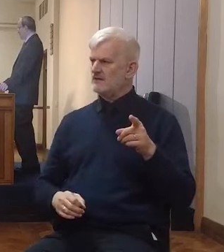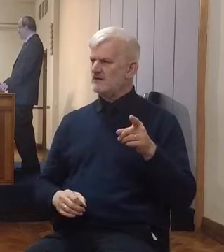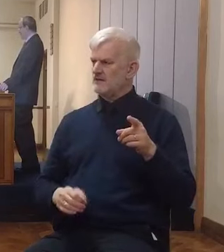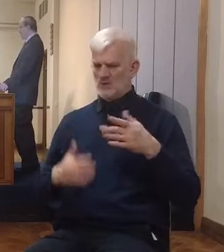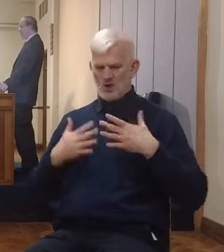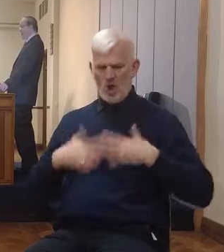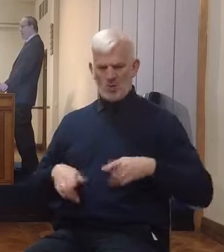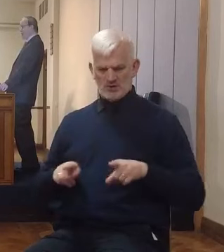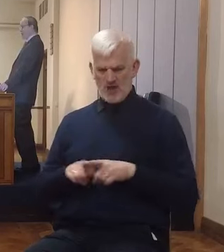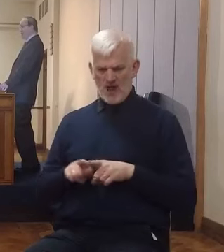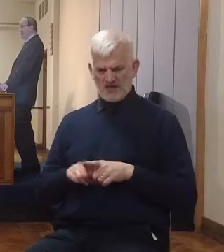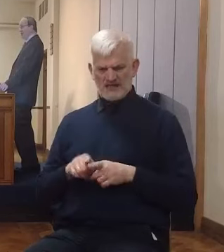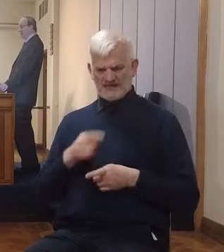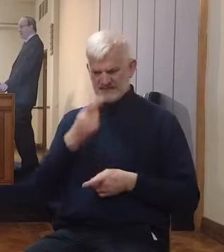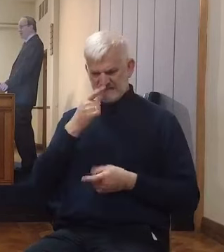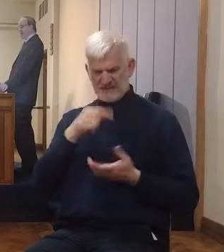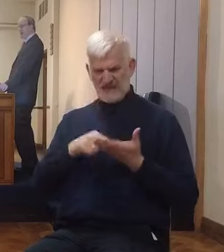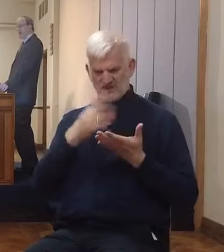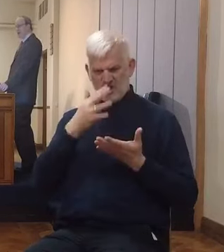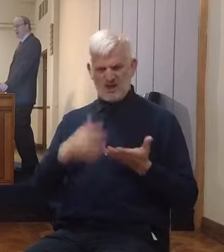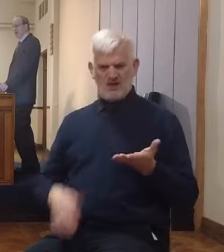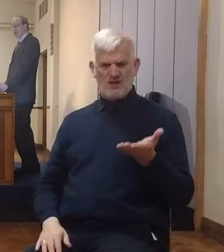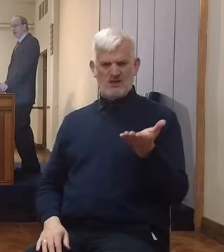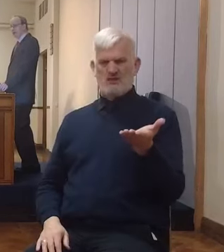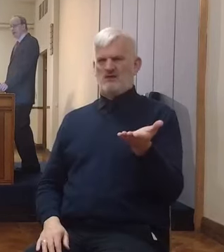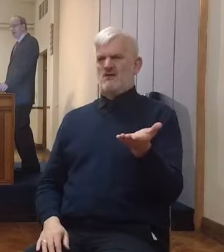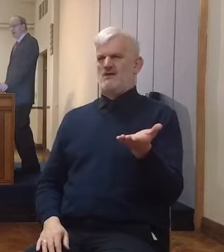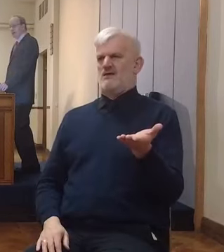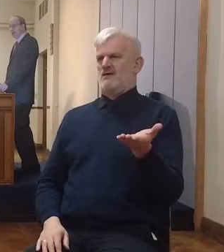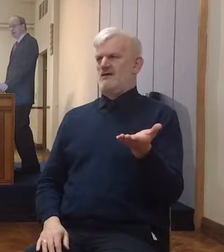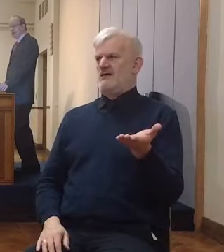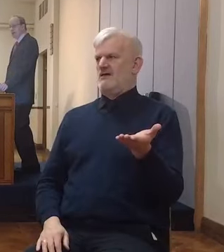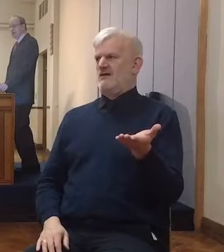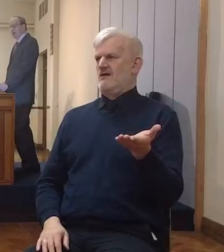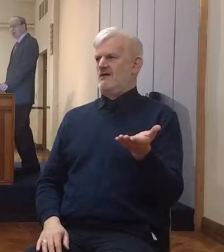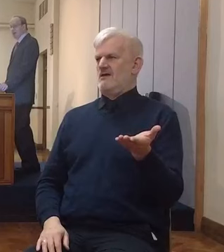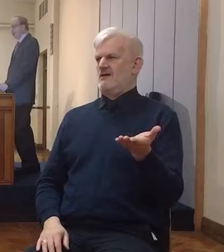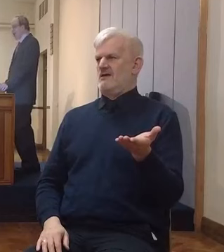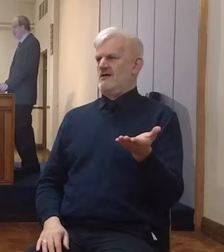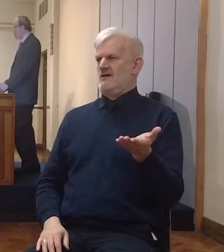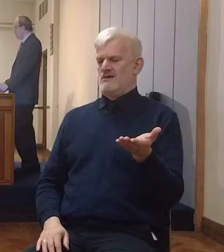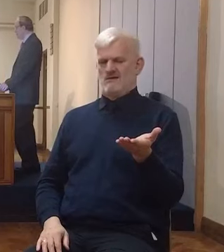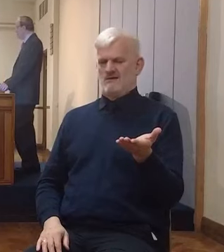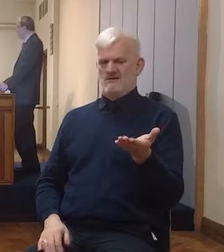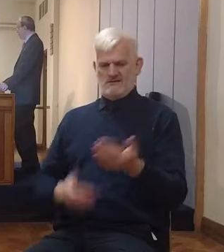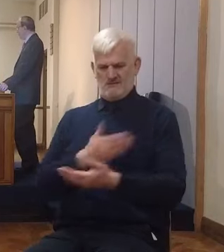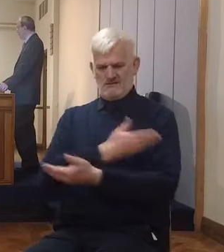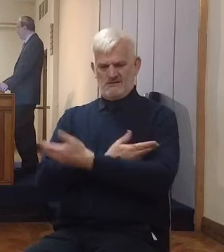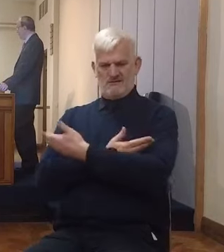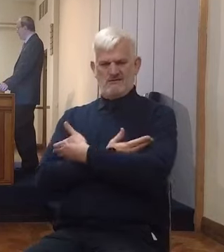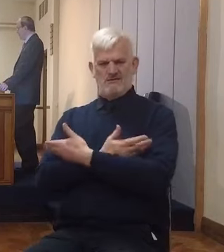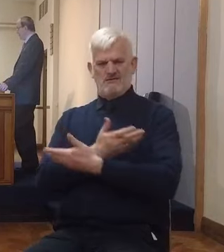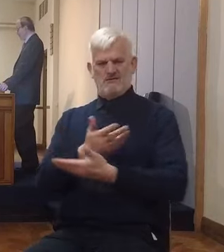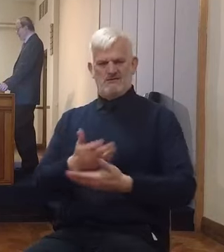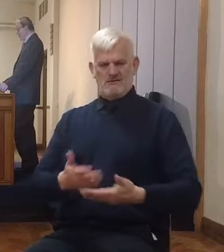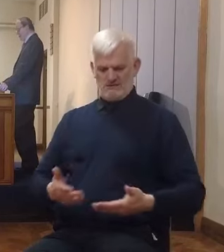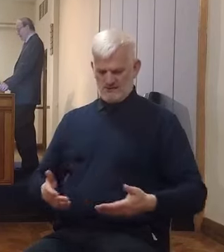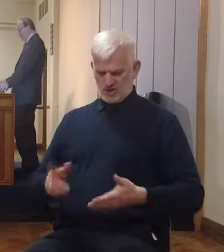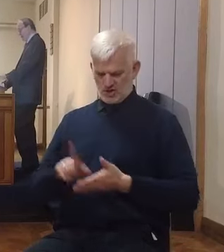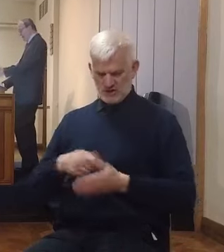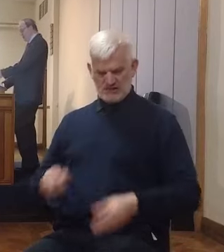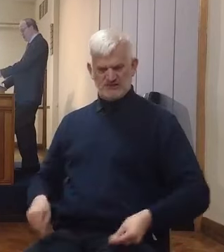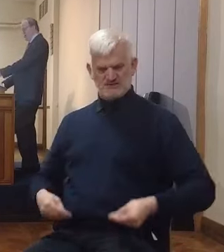The things people will do because they think it advances the gospel and makes them more presentable.